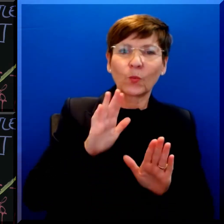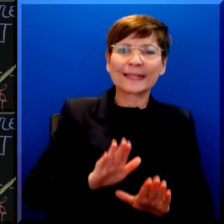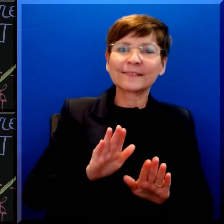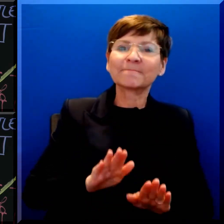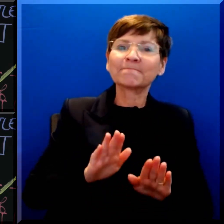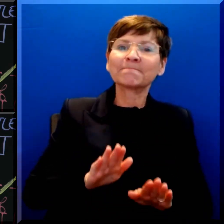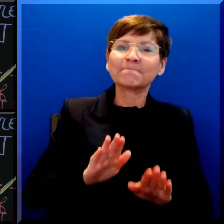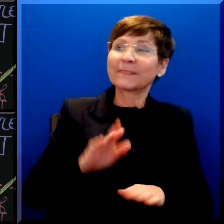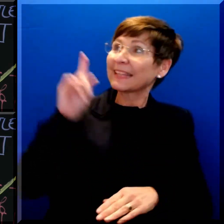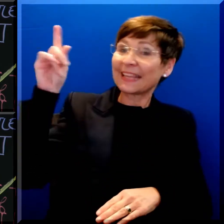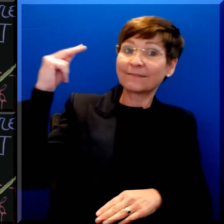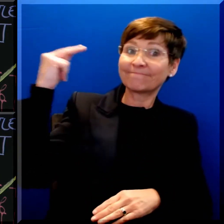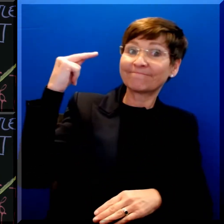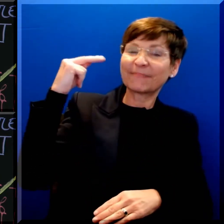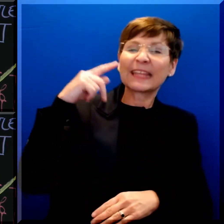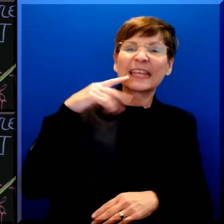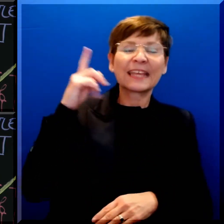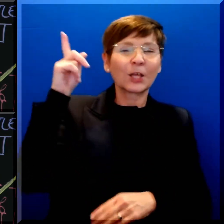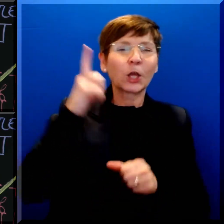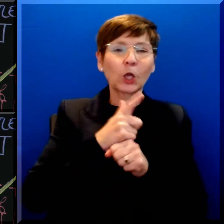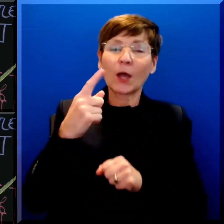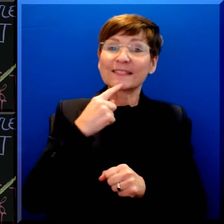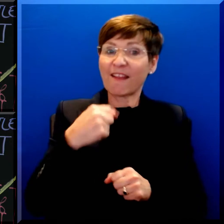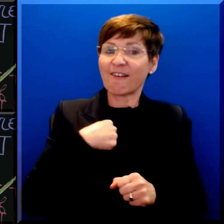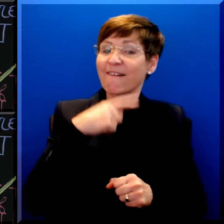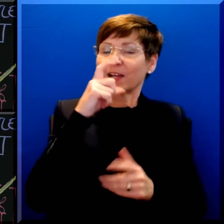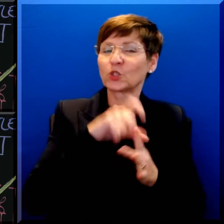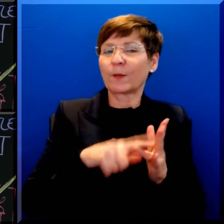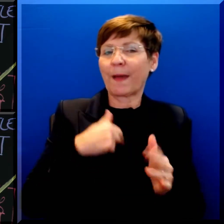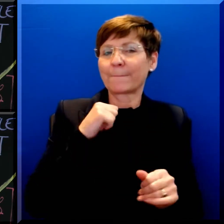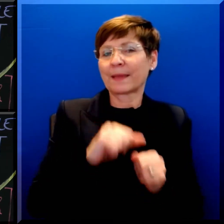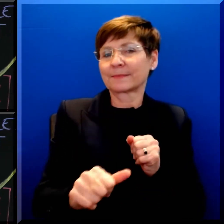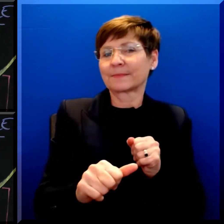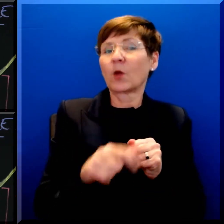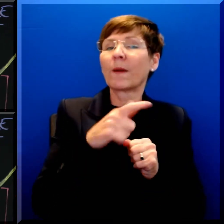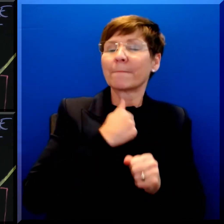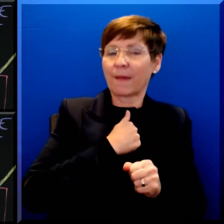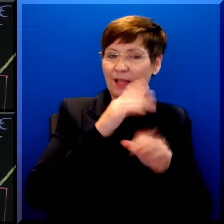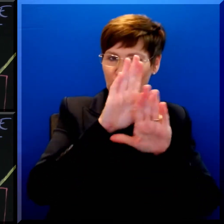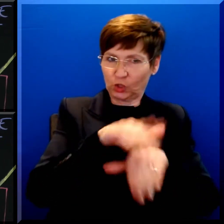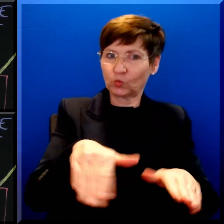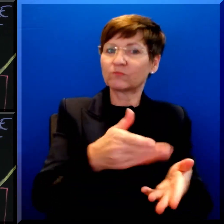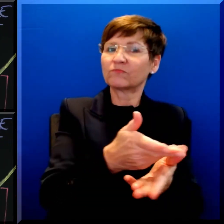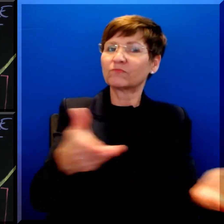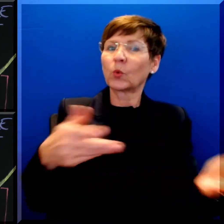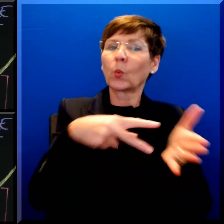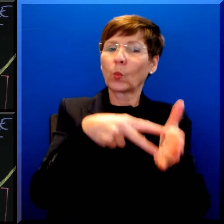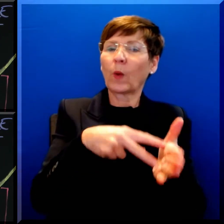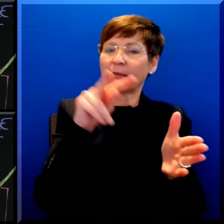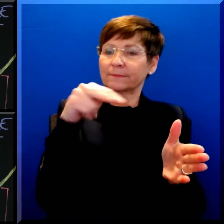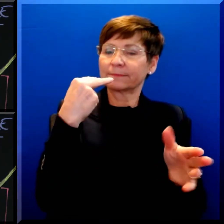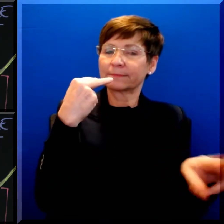it. Because God says, oh, I do some of my best work, watch, when my children learn to wait on